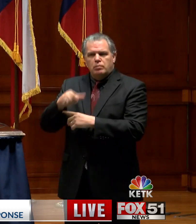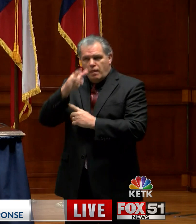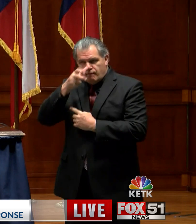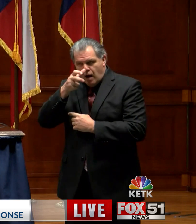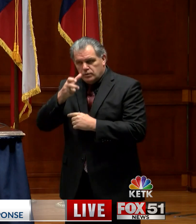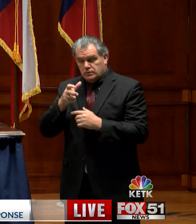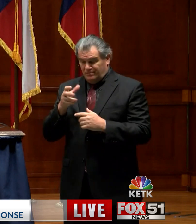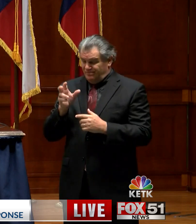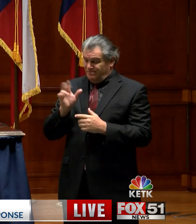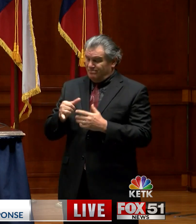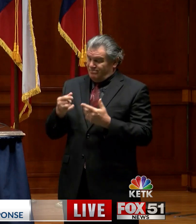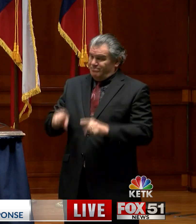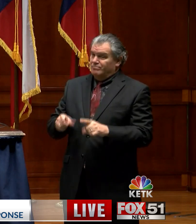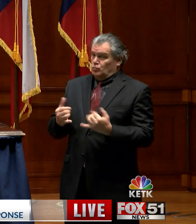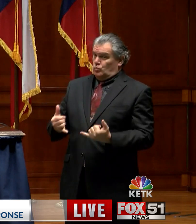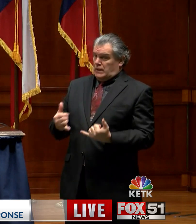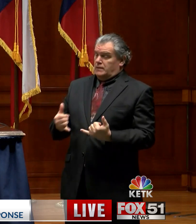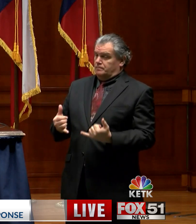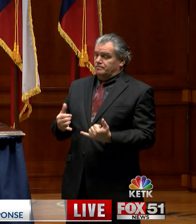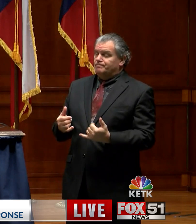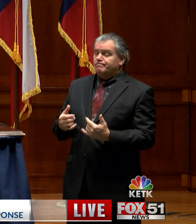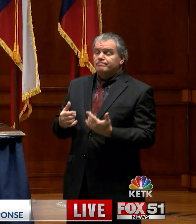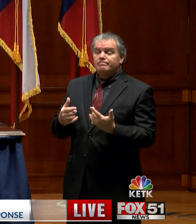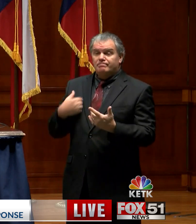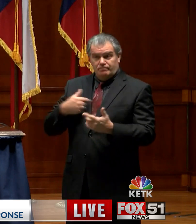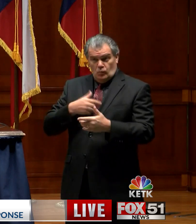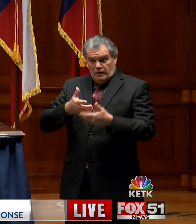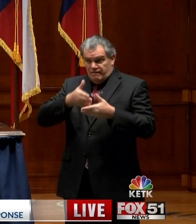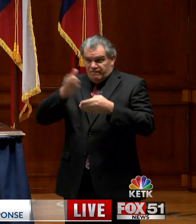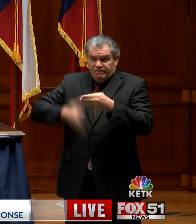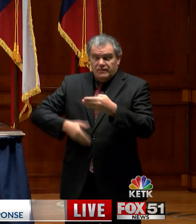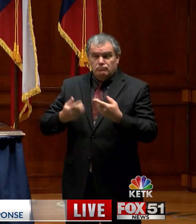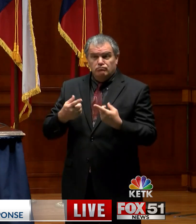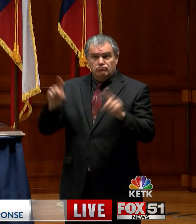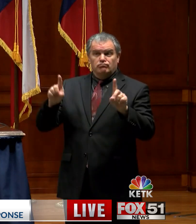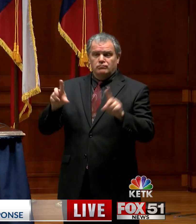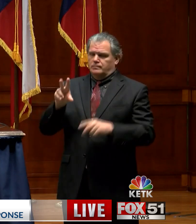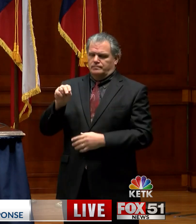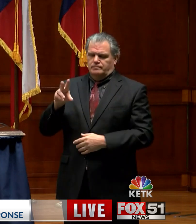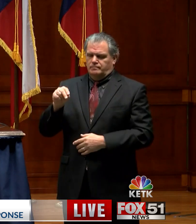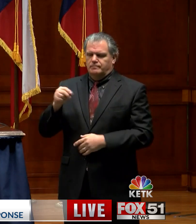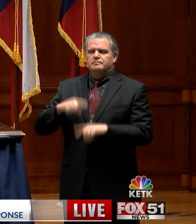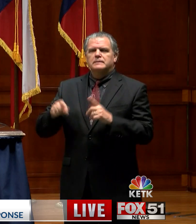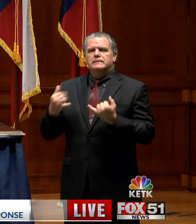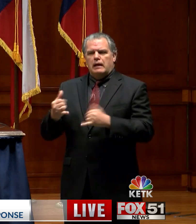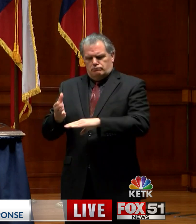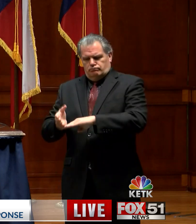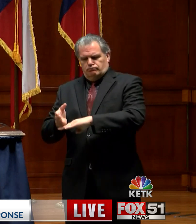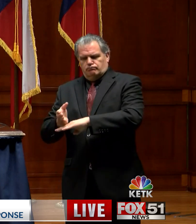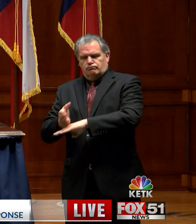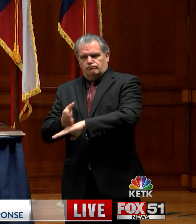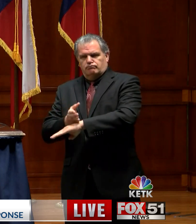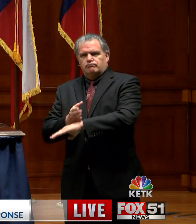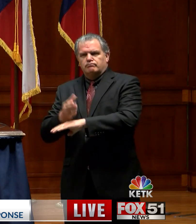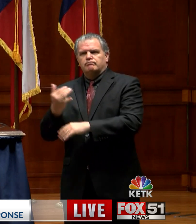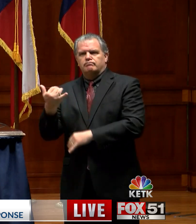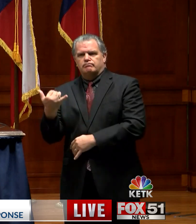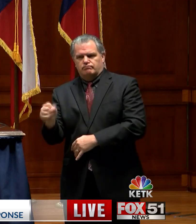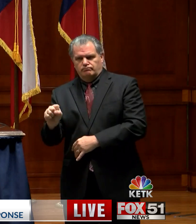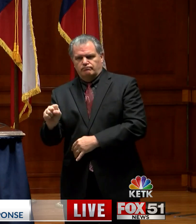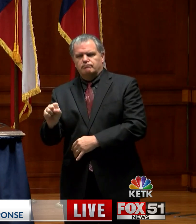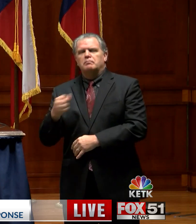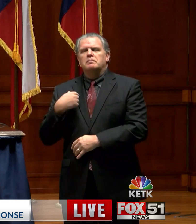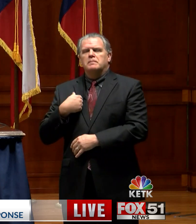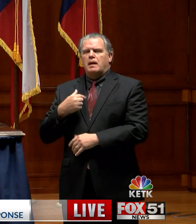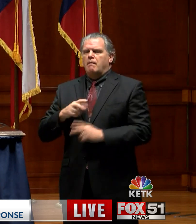examples of that today. It's not a stopping point at all, but along this journey we're making good progress in that area, and so I'm